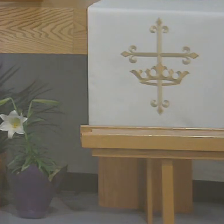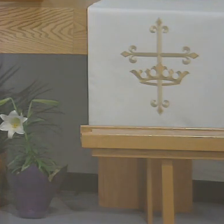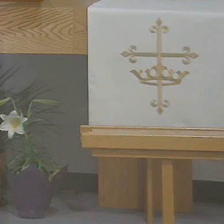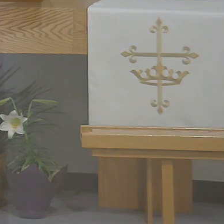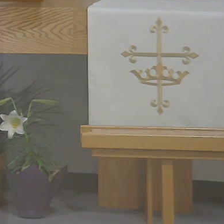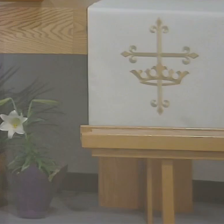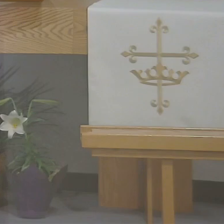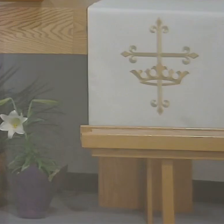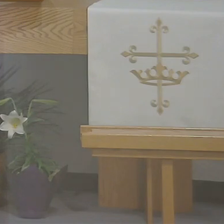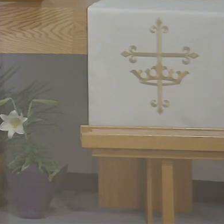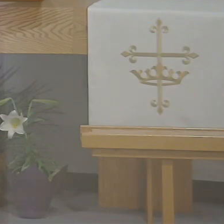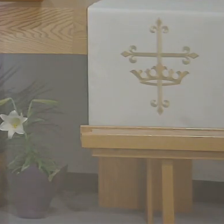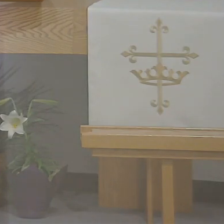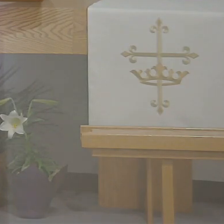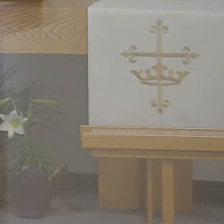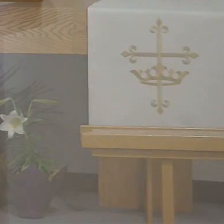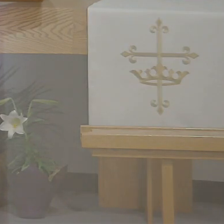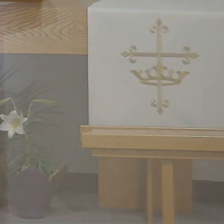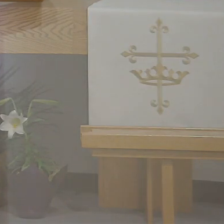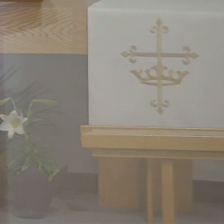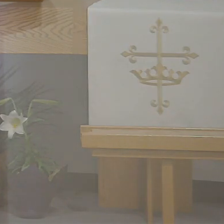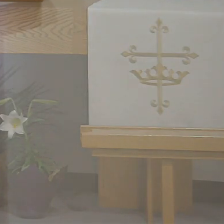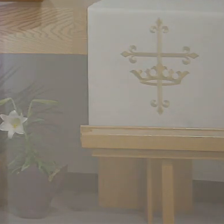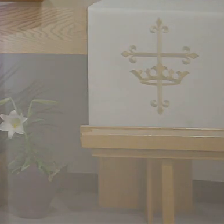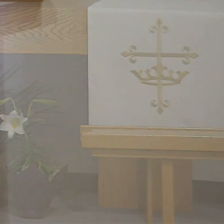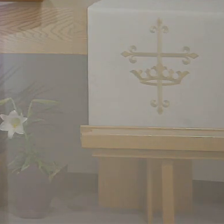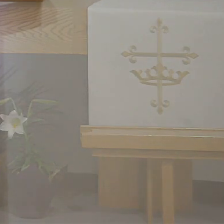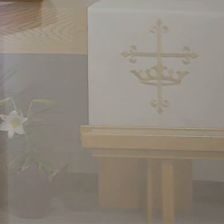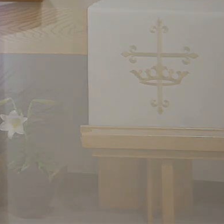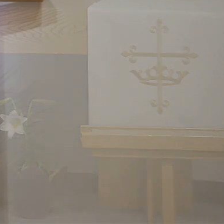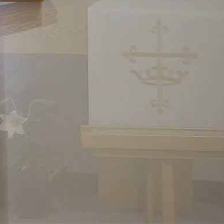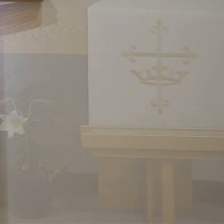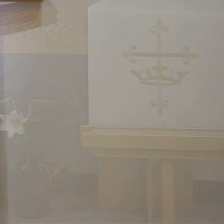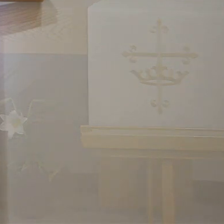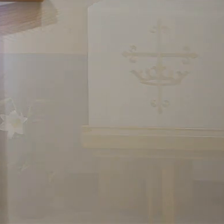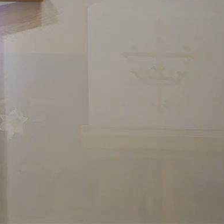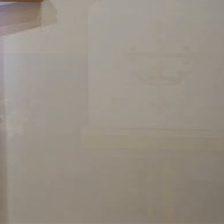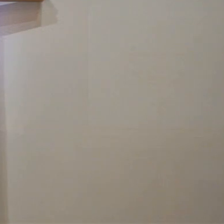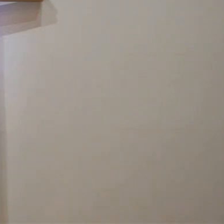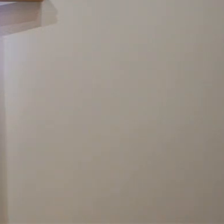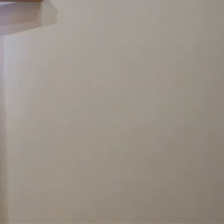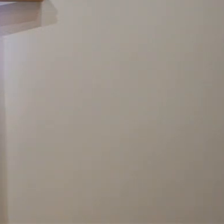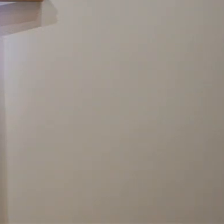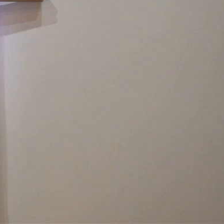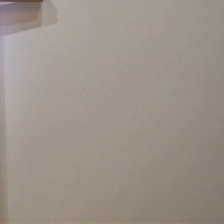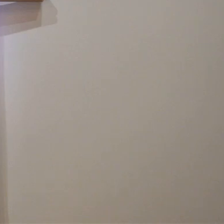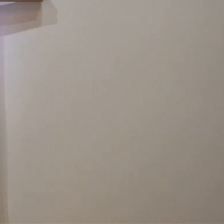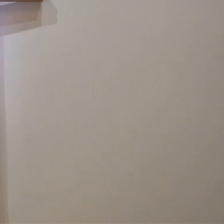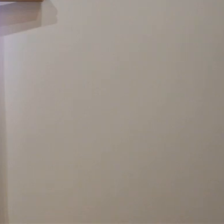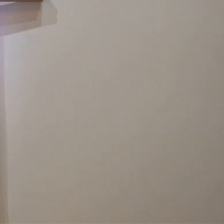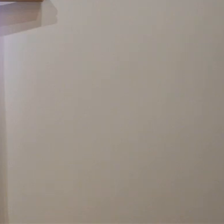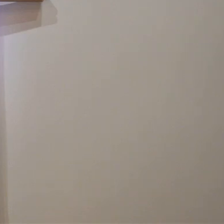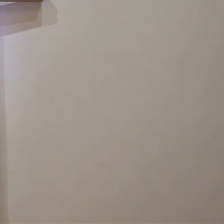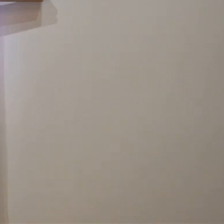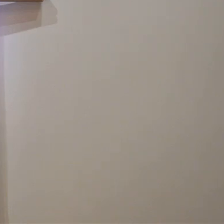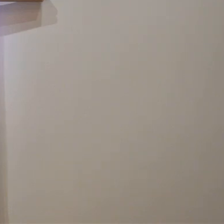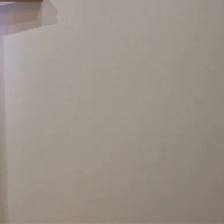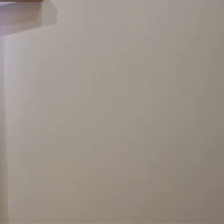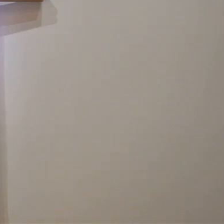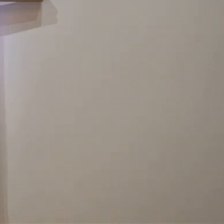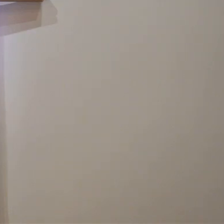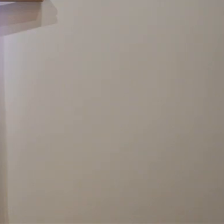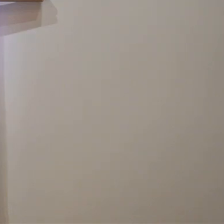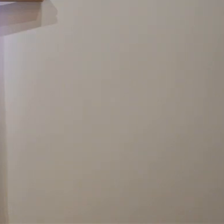and alone without the peace you won for us. So often we have failed to be faithful witnesses of